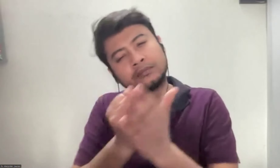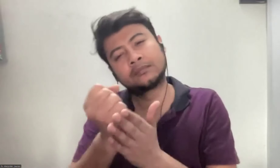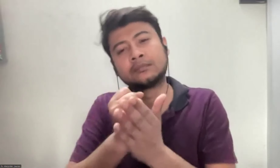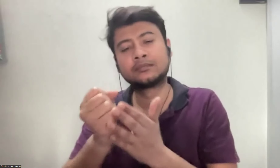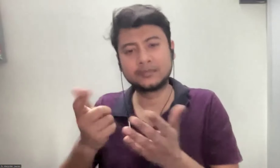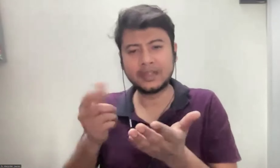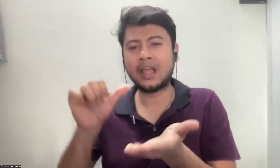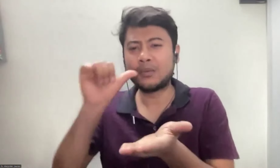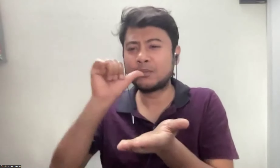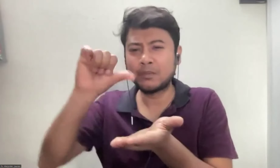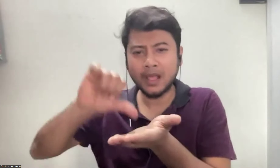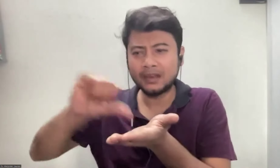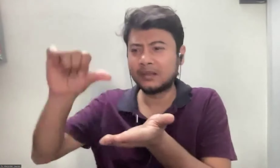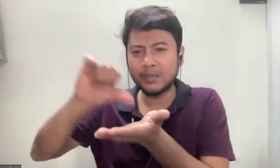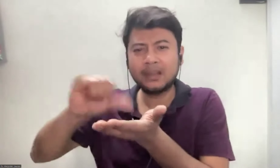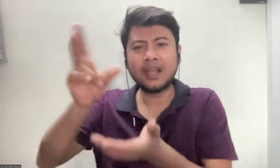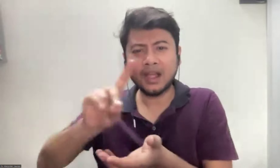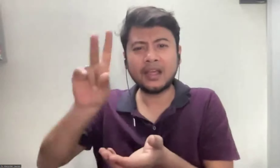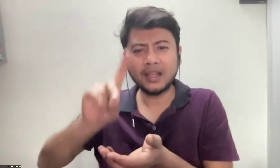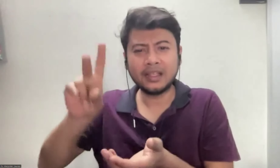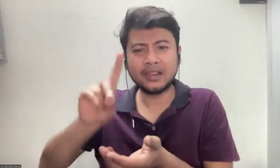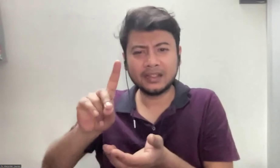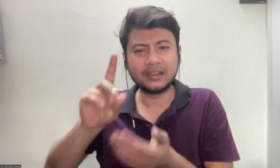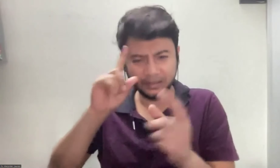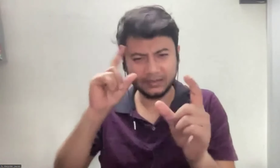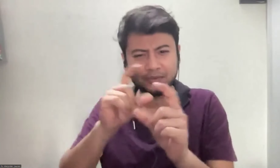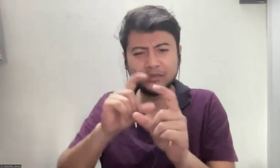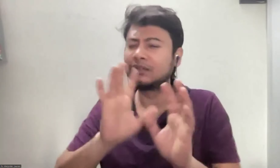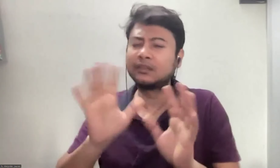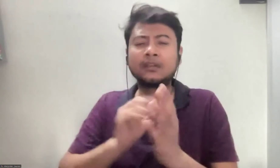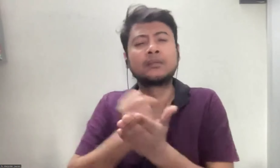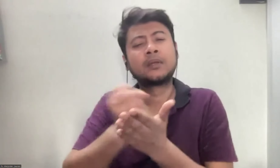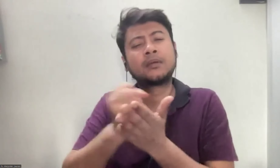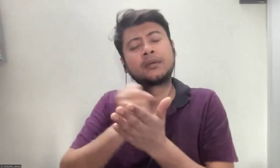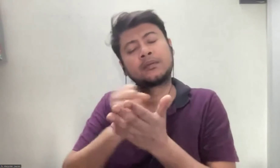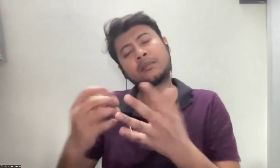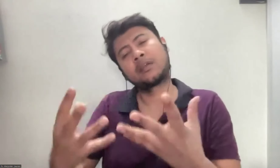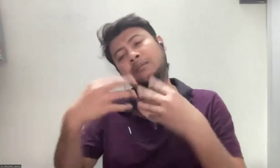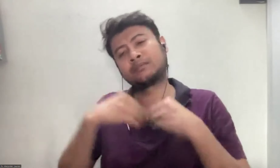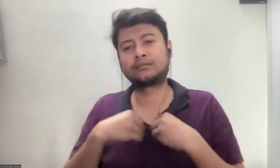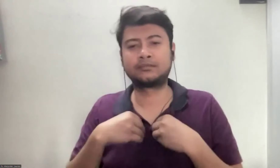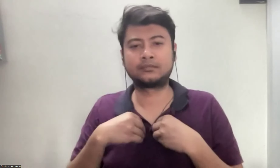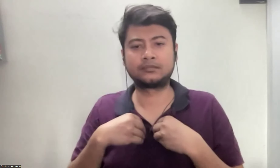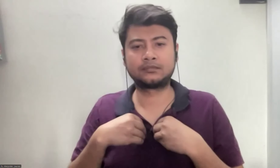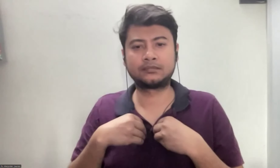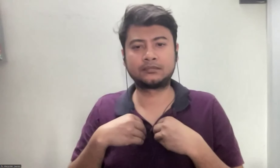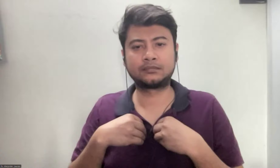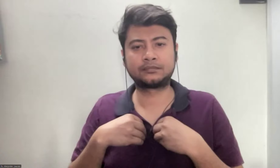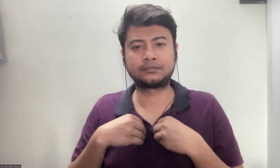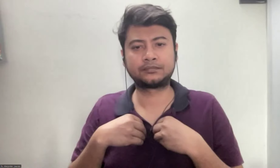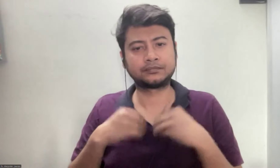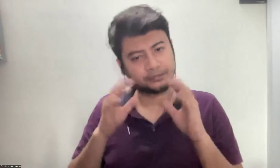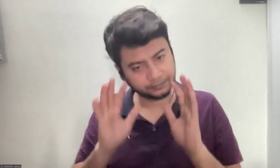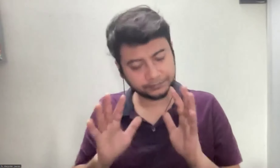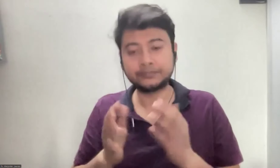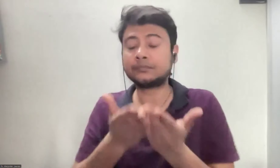we go around Tulsi Maharani 4 times and we seek forgiveness for whatever offenses we would have done in